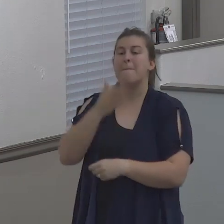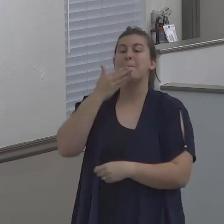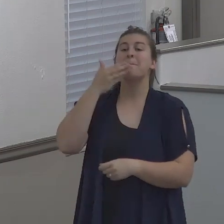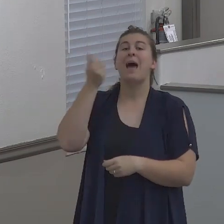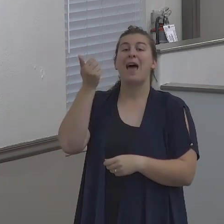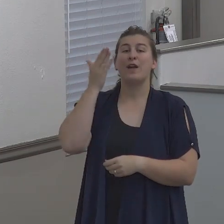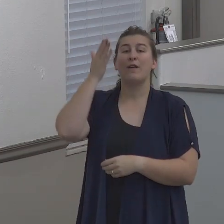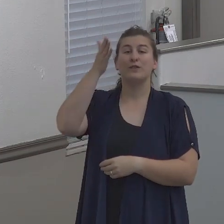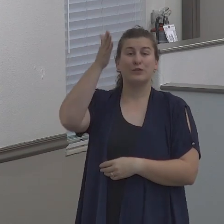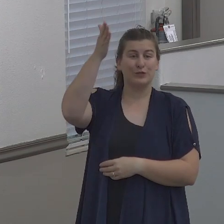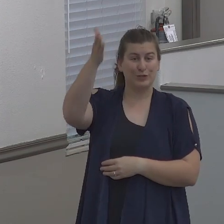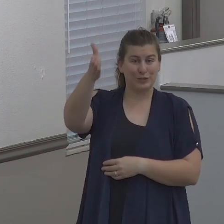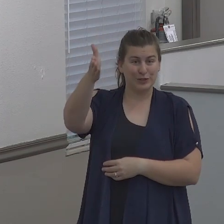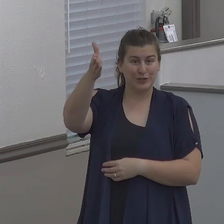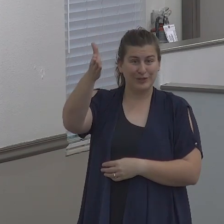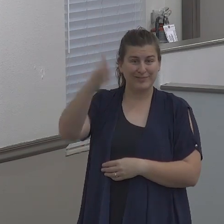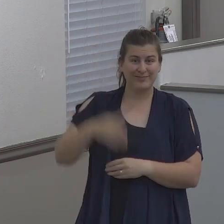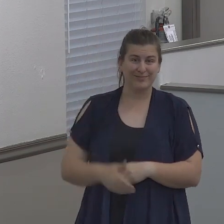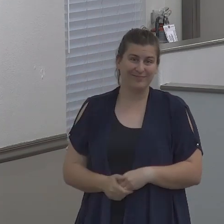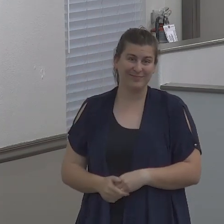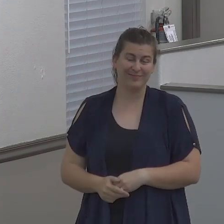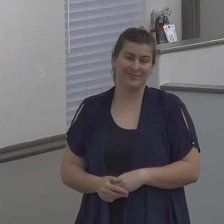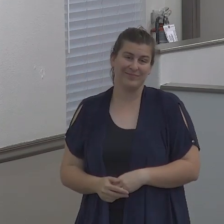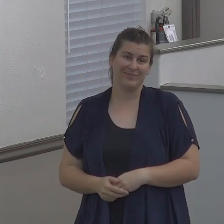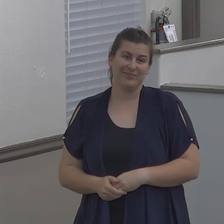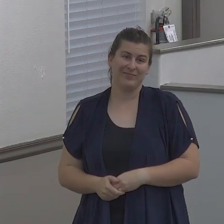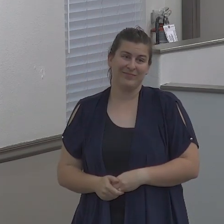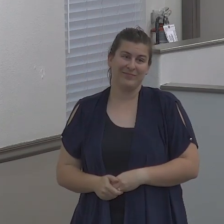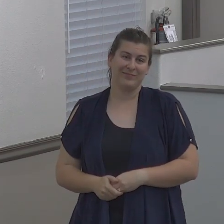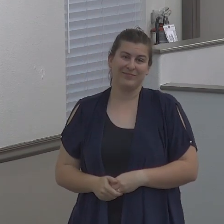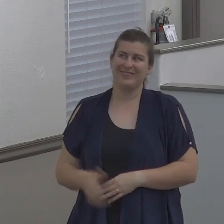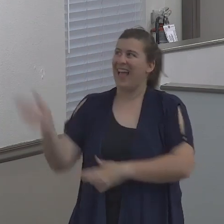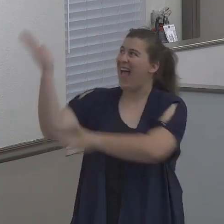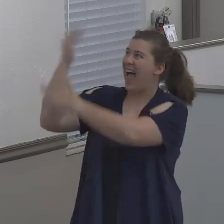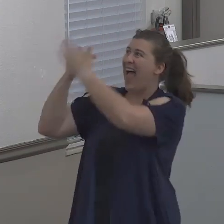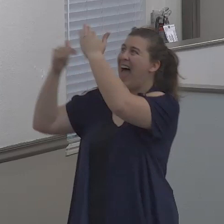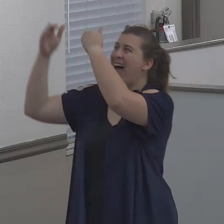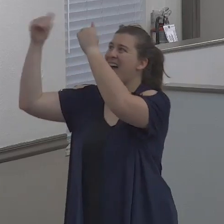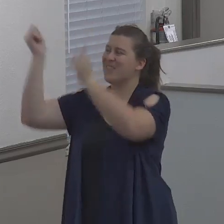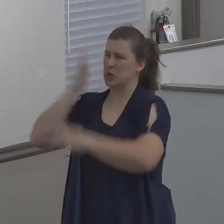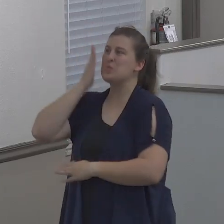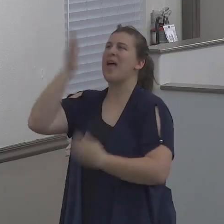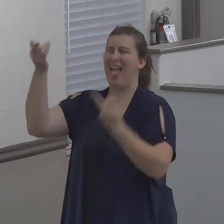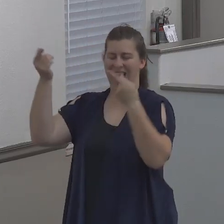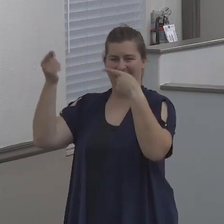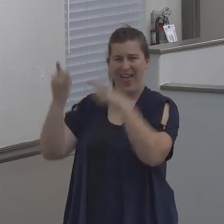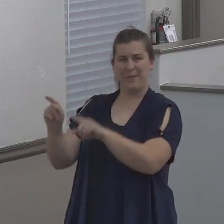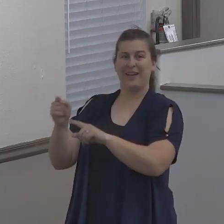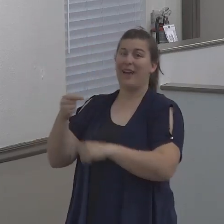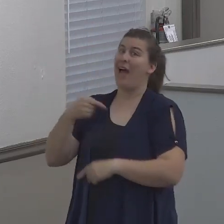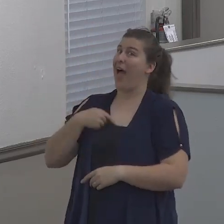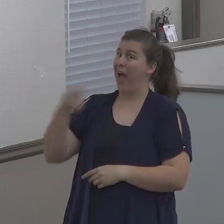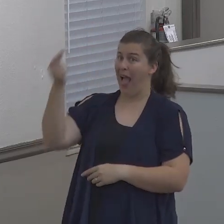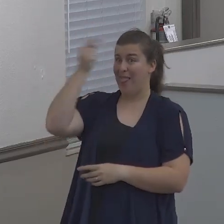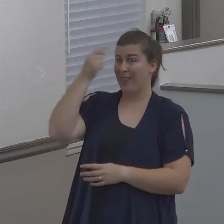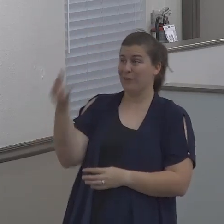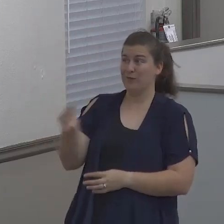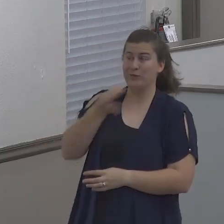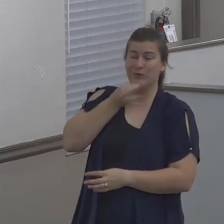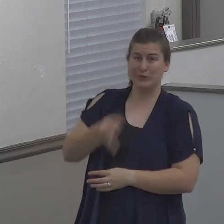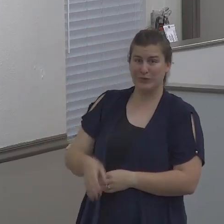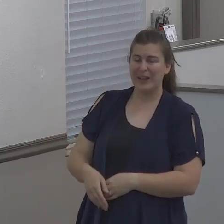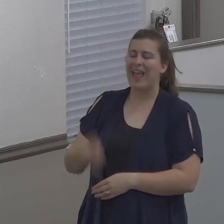in His Word that better times are ahead. Better times are ahead. Heaven's right around the